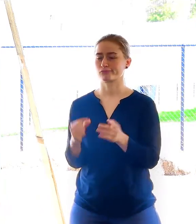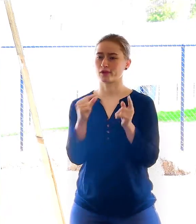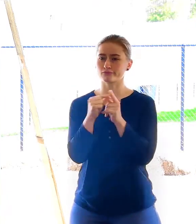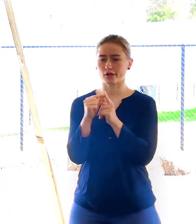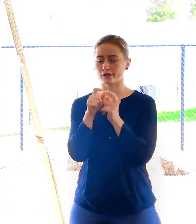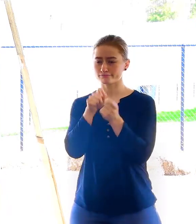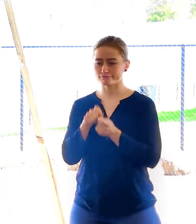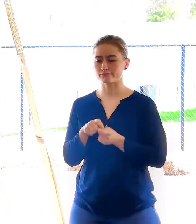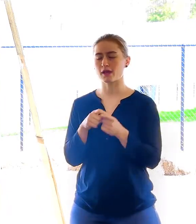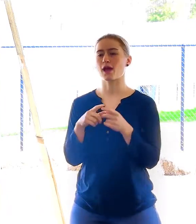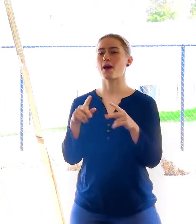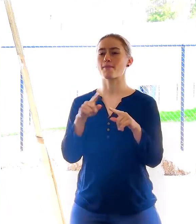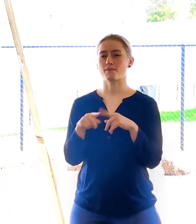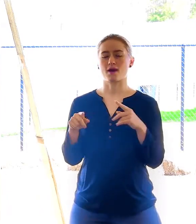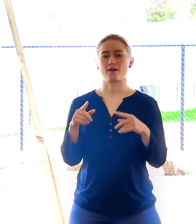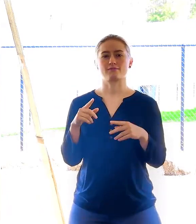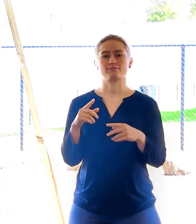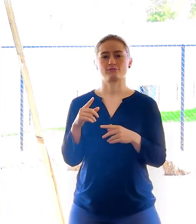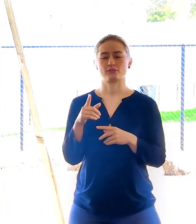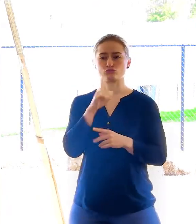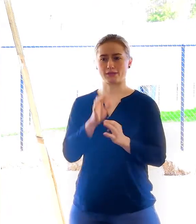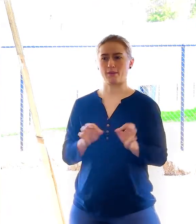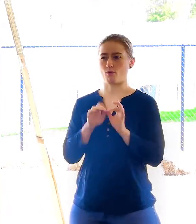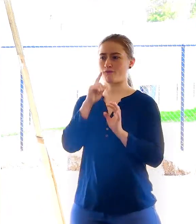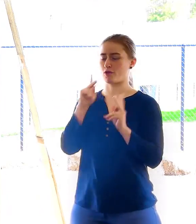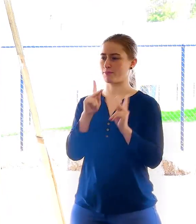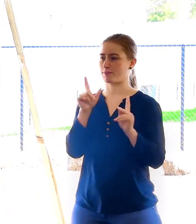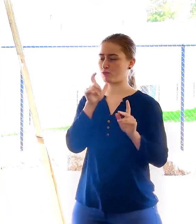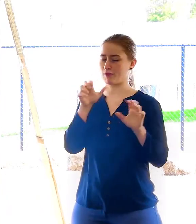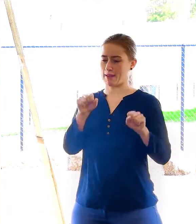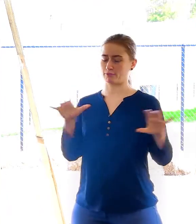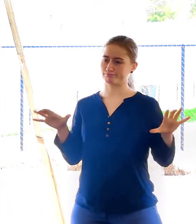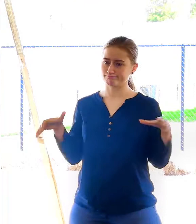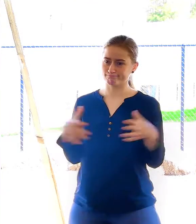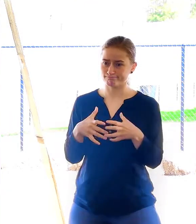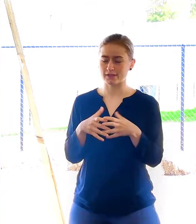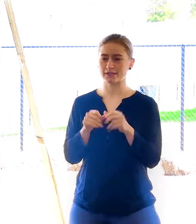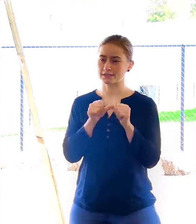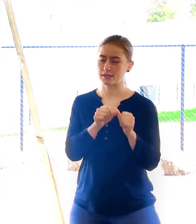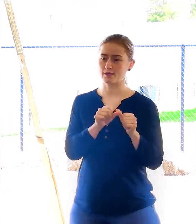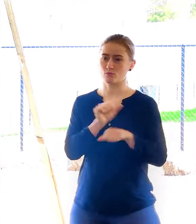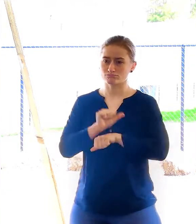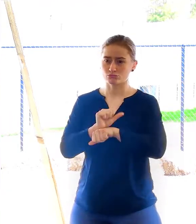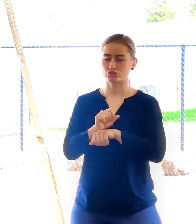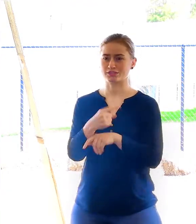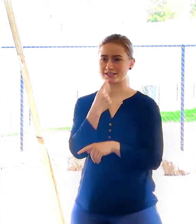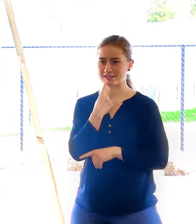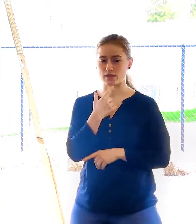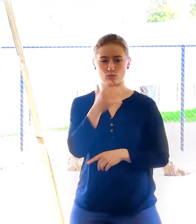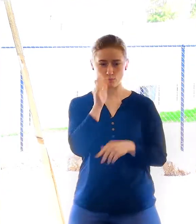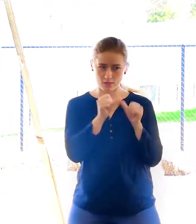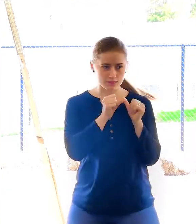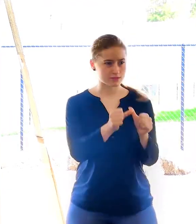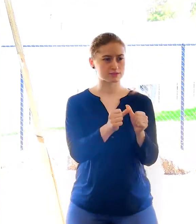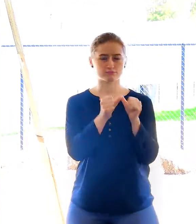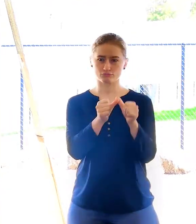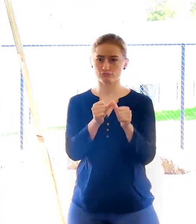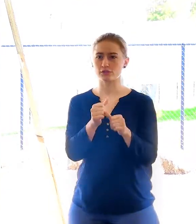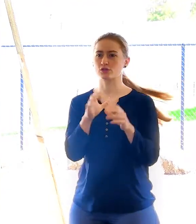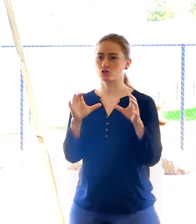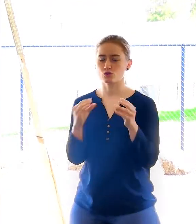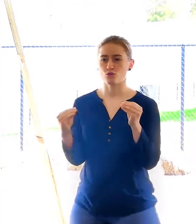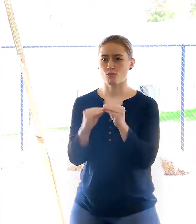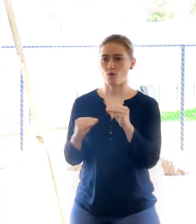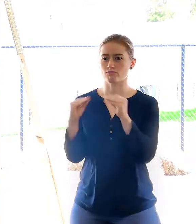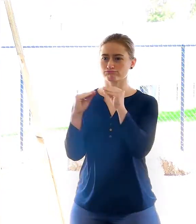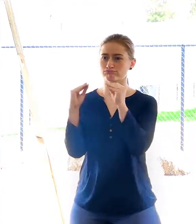However, it's the people who come together who I'm able to keep pushing and who keep saying we'll continue to do more, who turn that